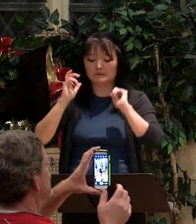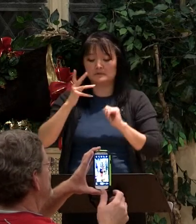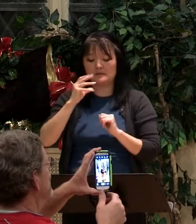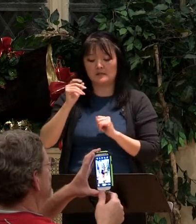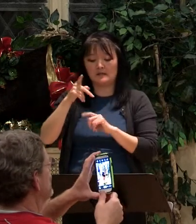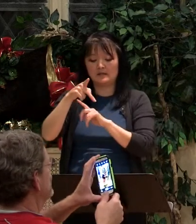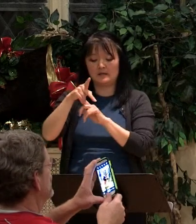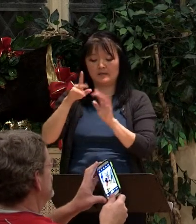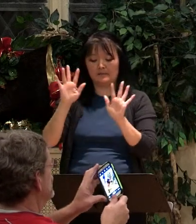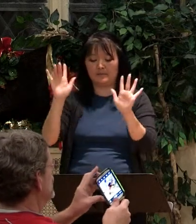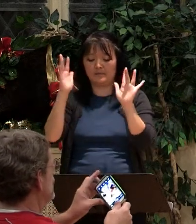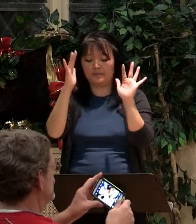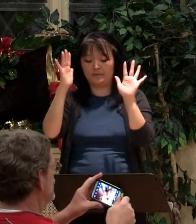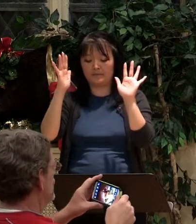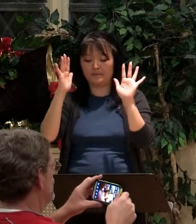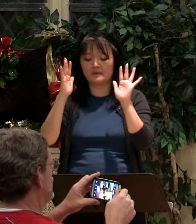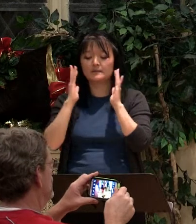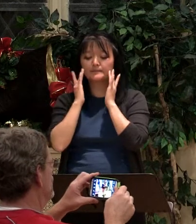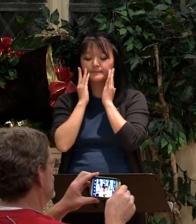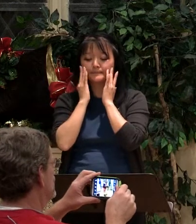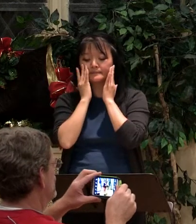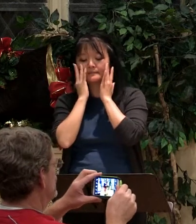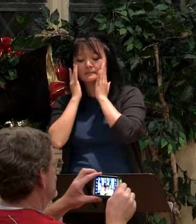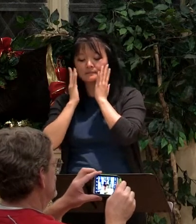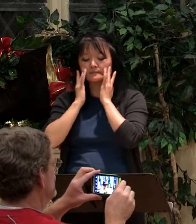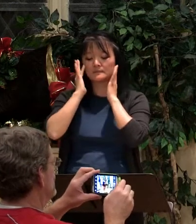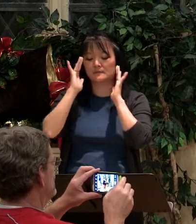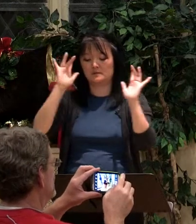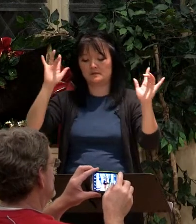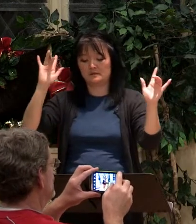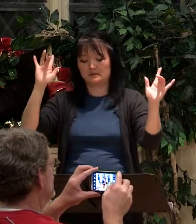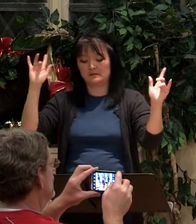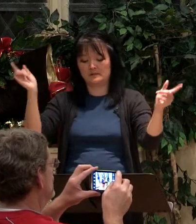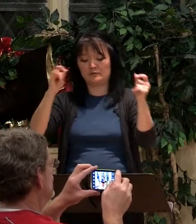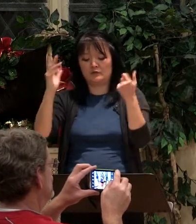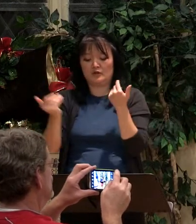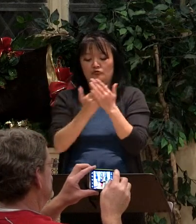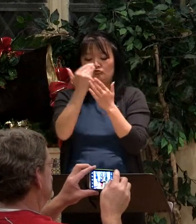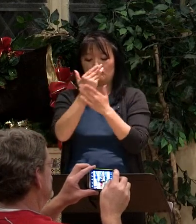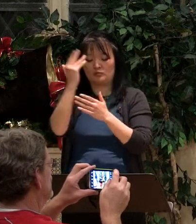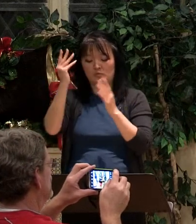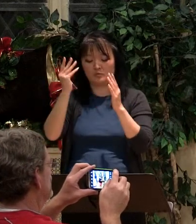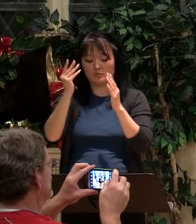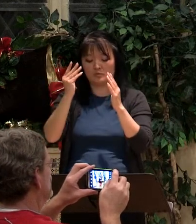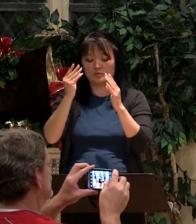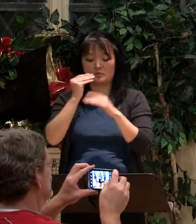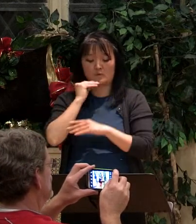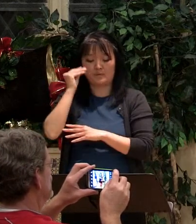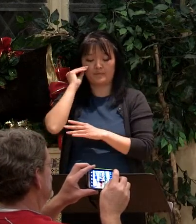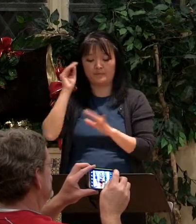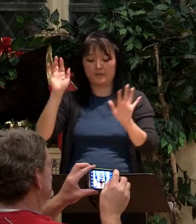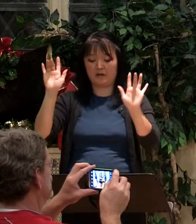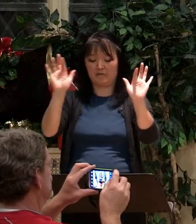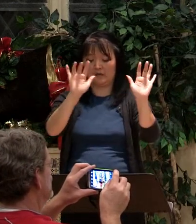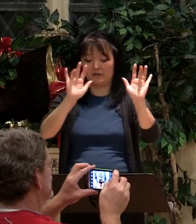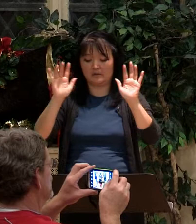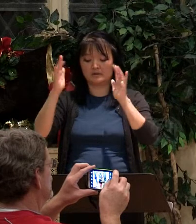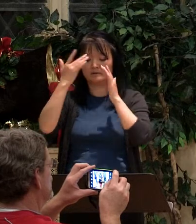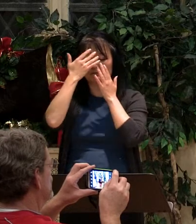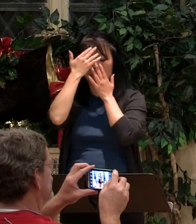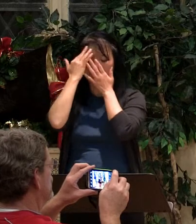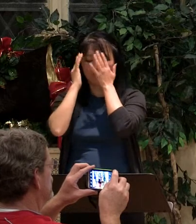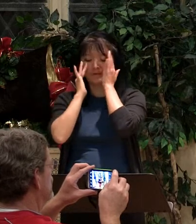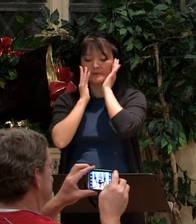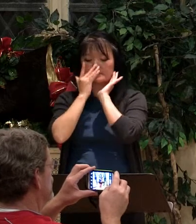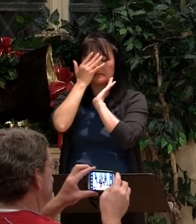of my fingers danced over the dip in your chin as they celebrated their newfound home. My fingertips explored every crevice of